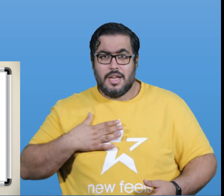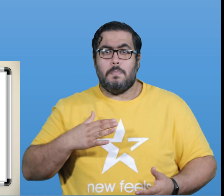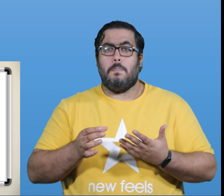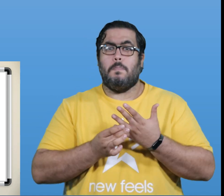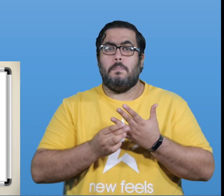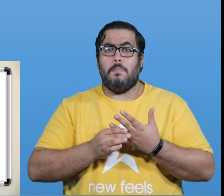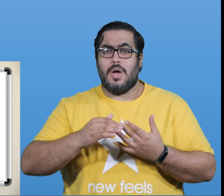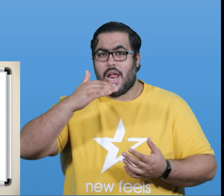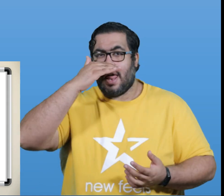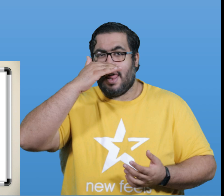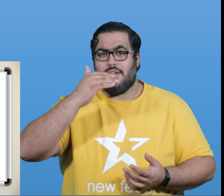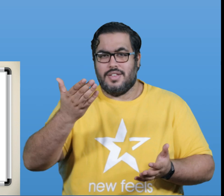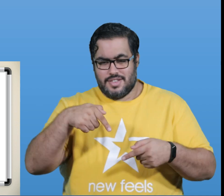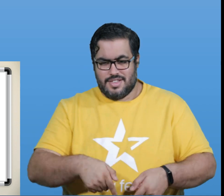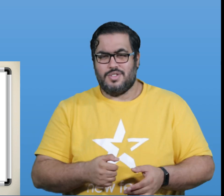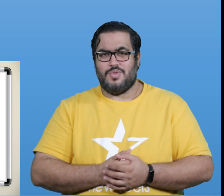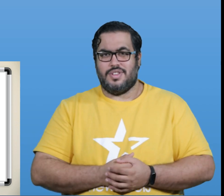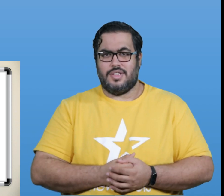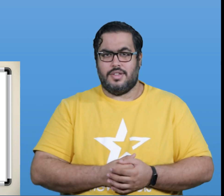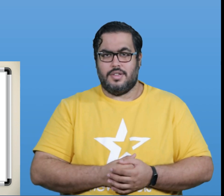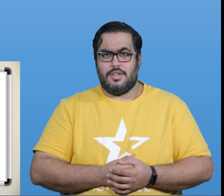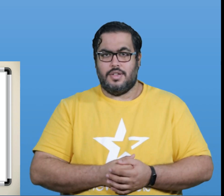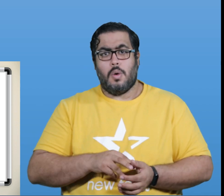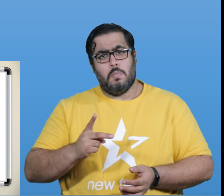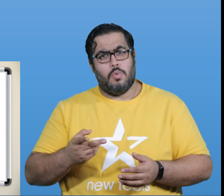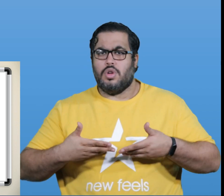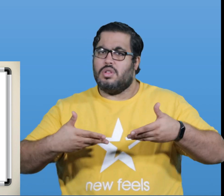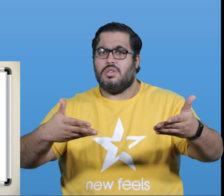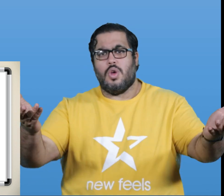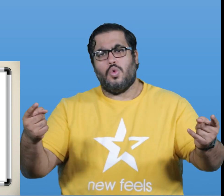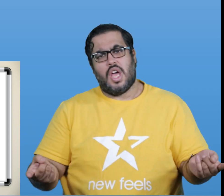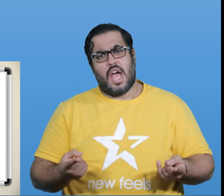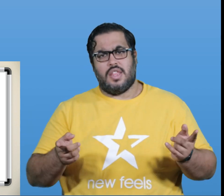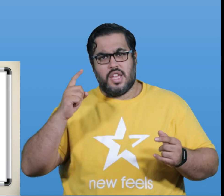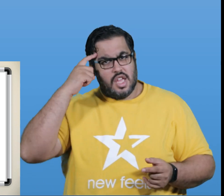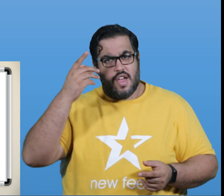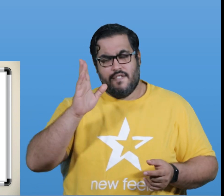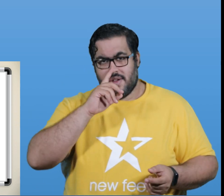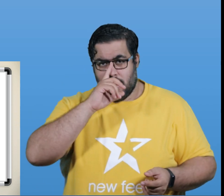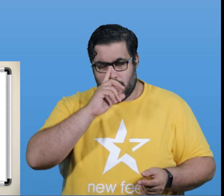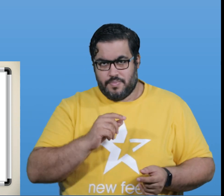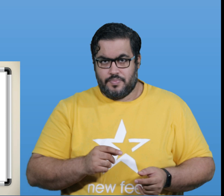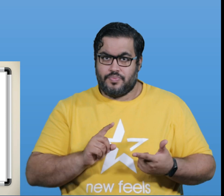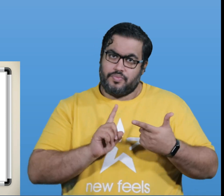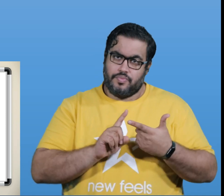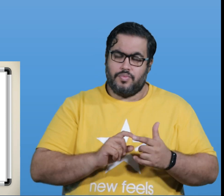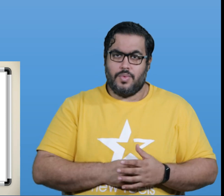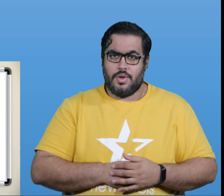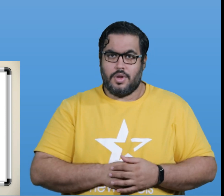right? And you can write, of course, your own. You can elaborate more, or you can have enough of that already. Next, your